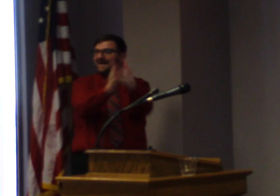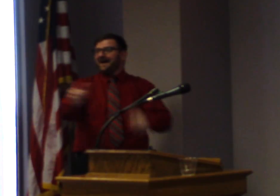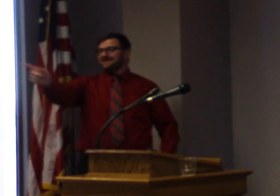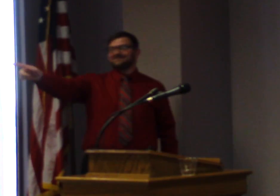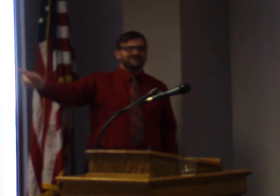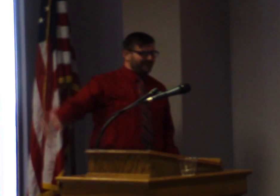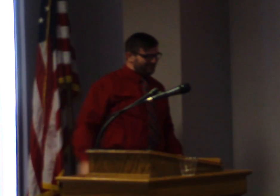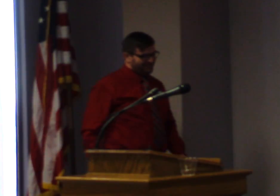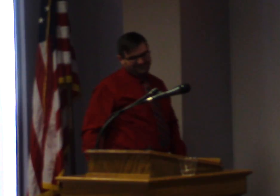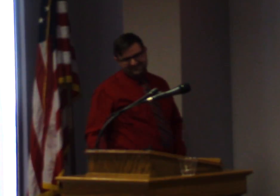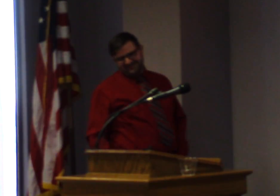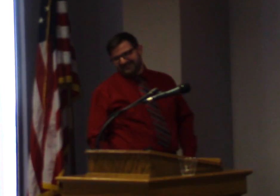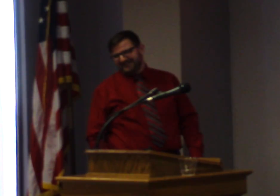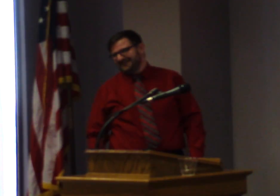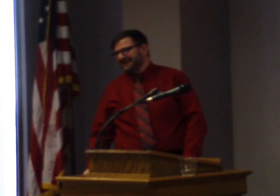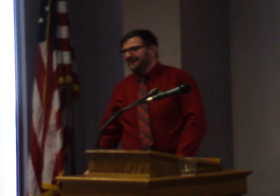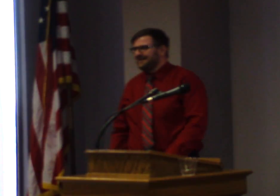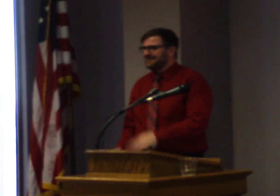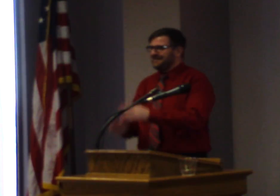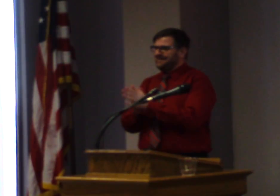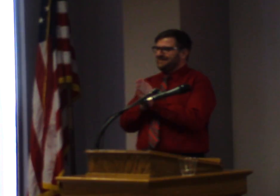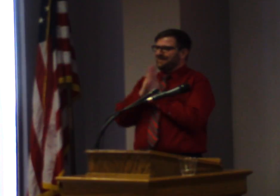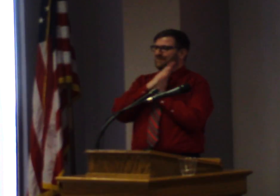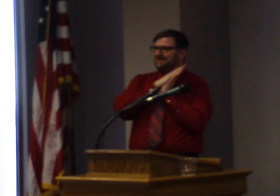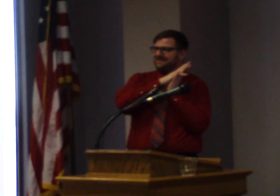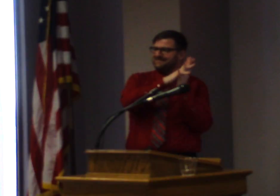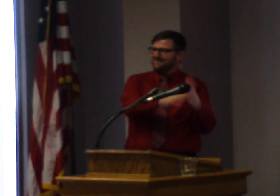I remember. Okay. What is it?